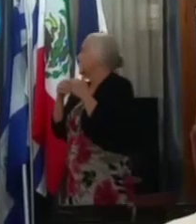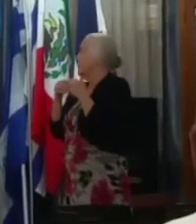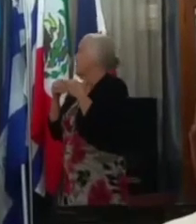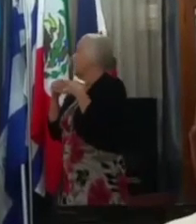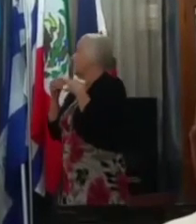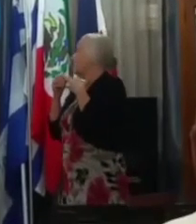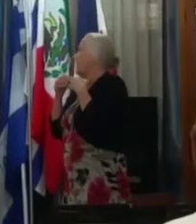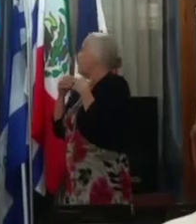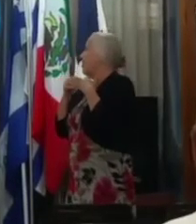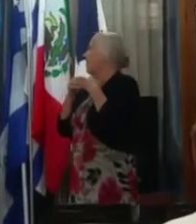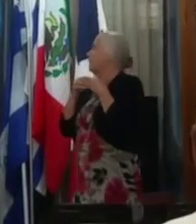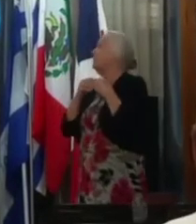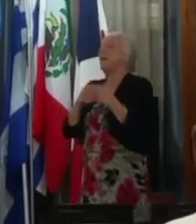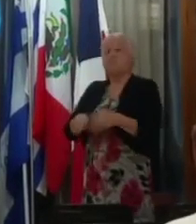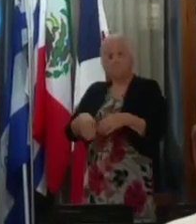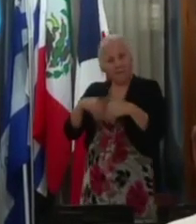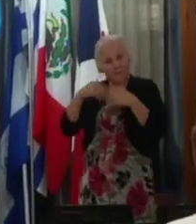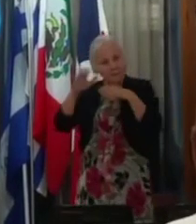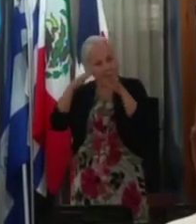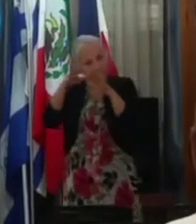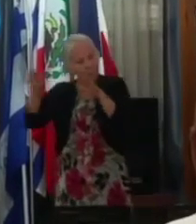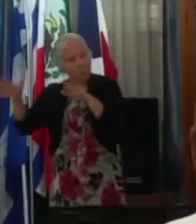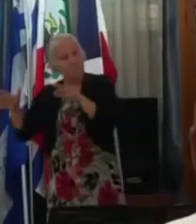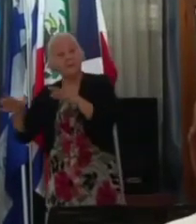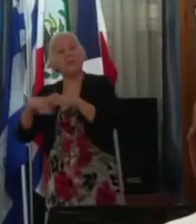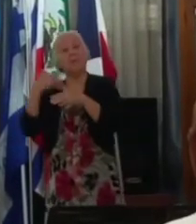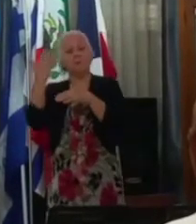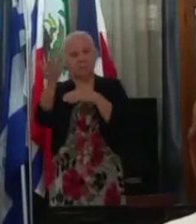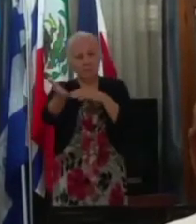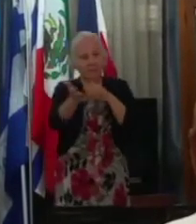So eventually I went back to my supervisor.